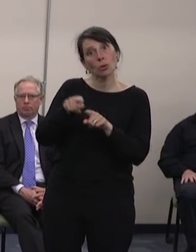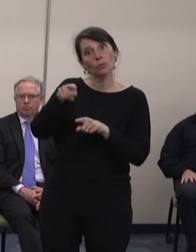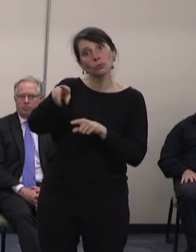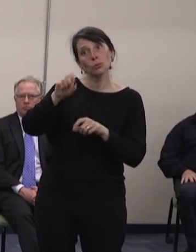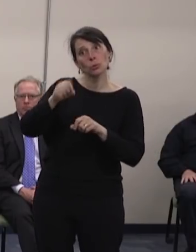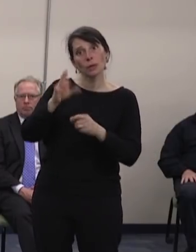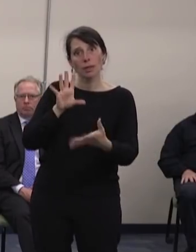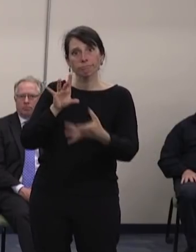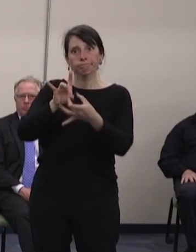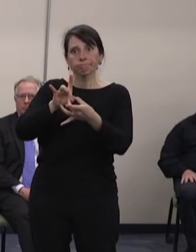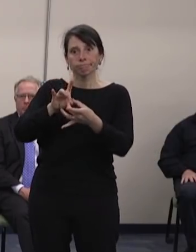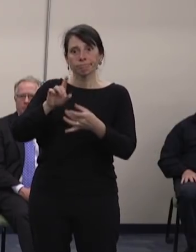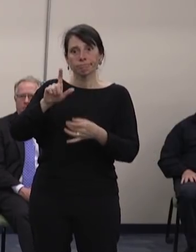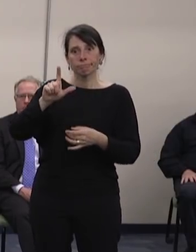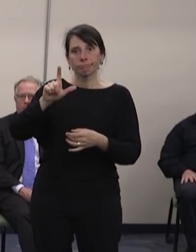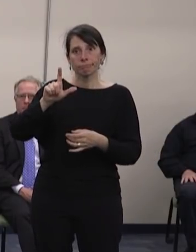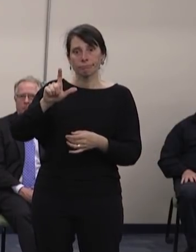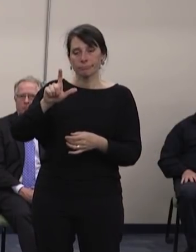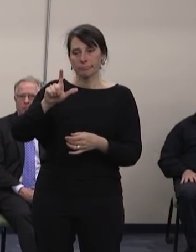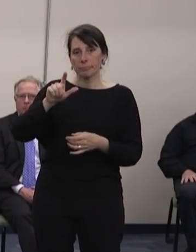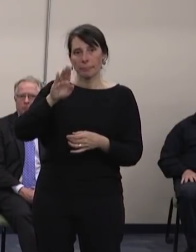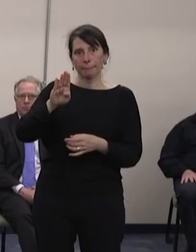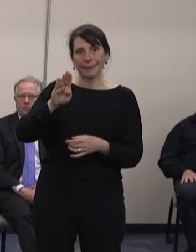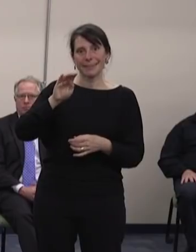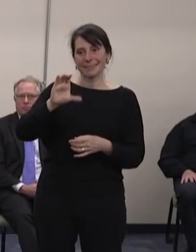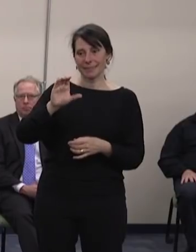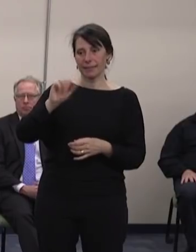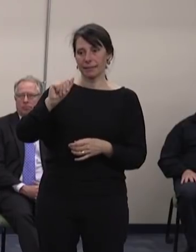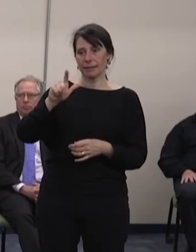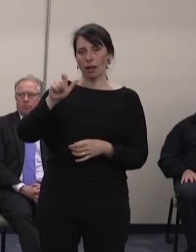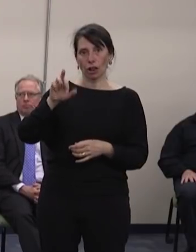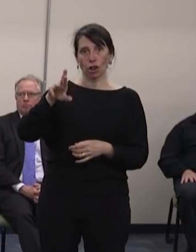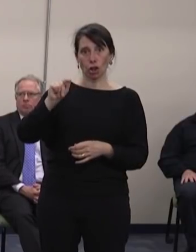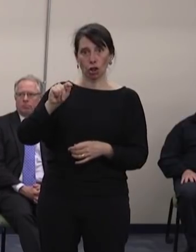to receive important information, and that can be done by